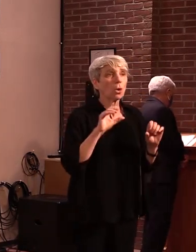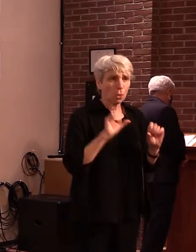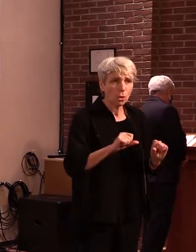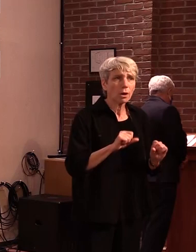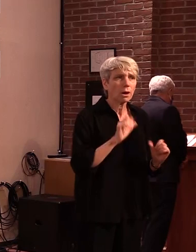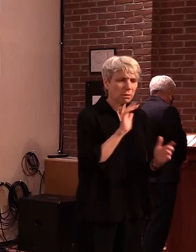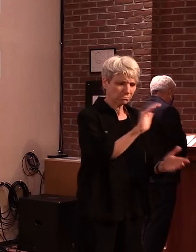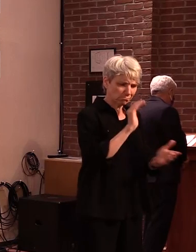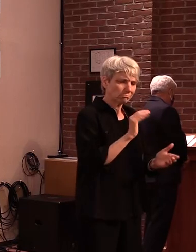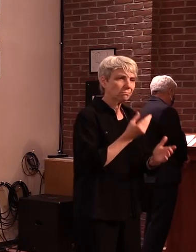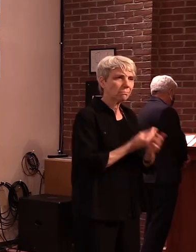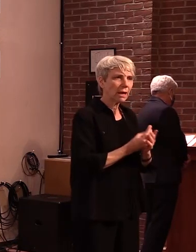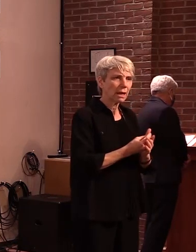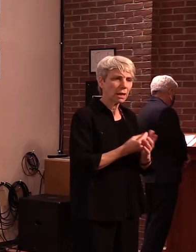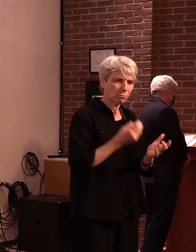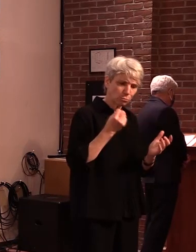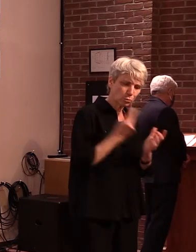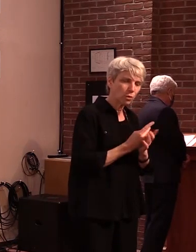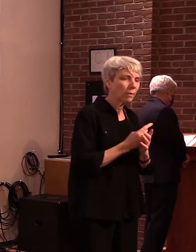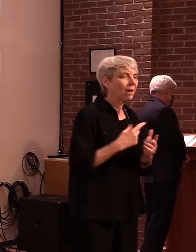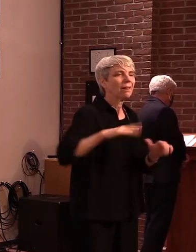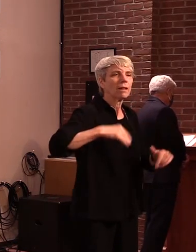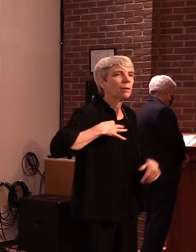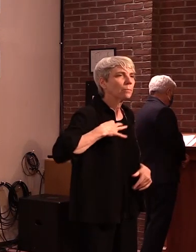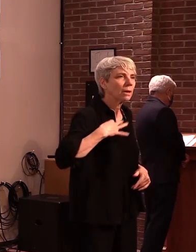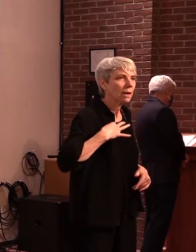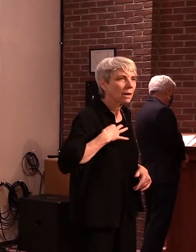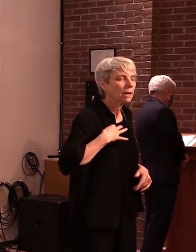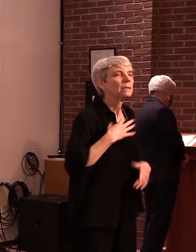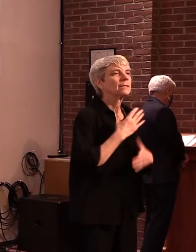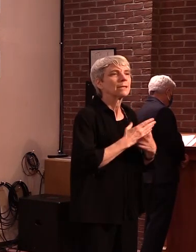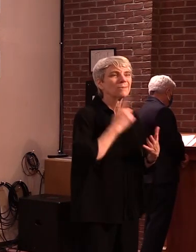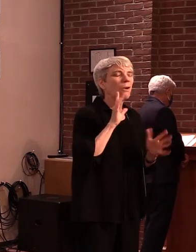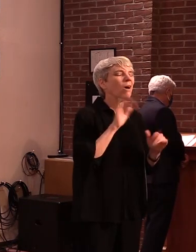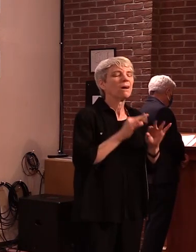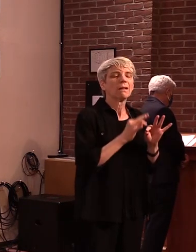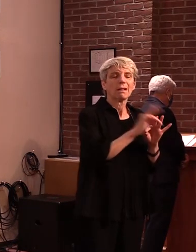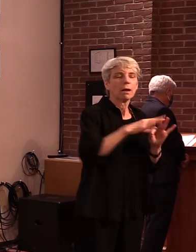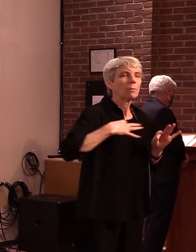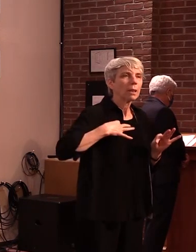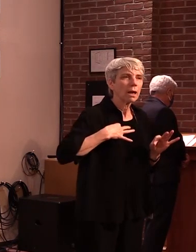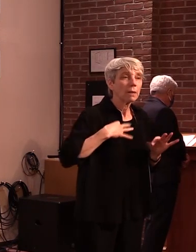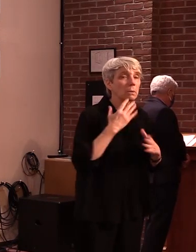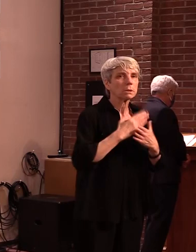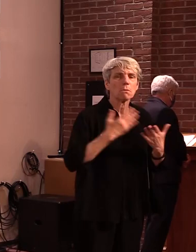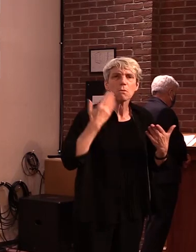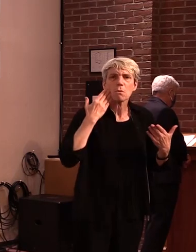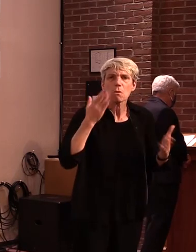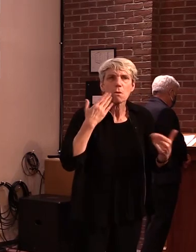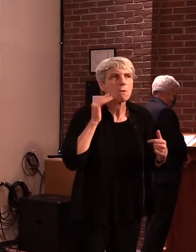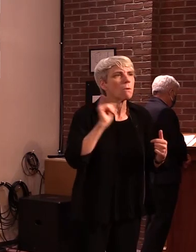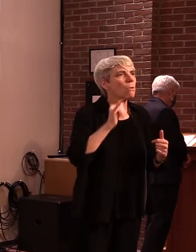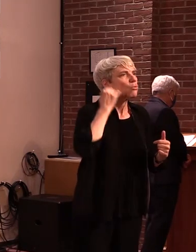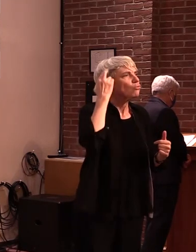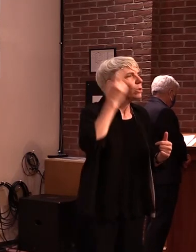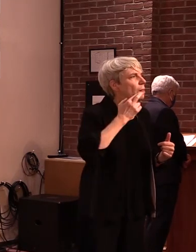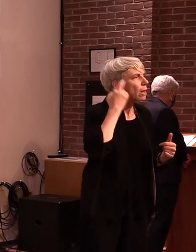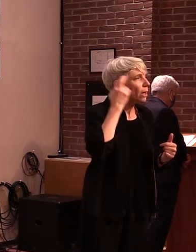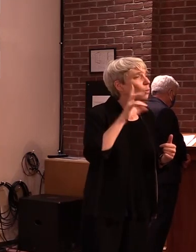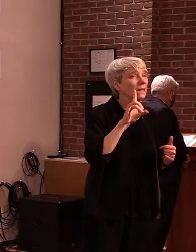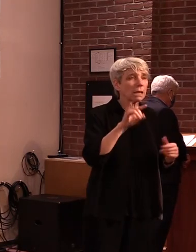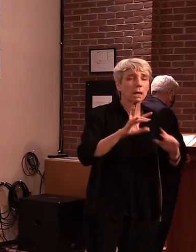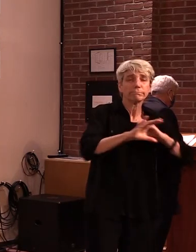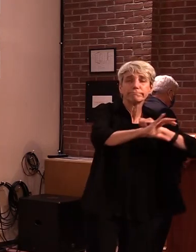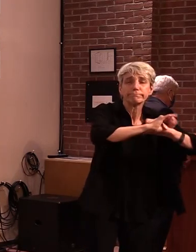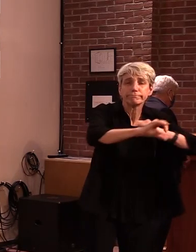applied. And there may be a variety of reasons that they haven't, but it may be because folks don't know about it as broadly as we hope. So